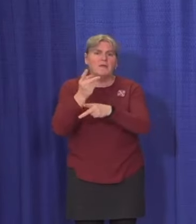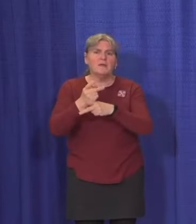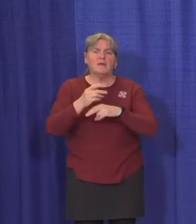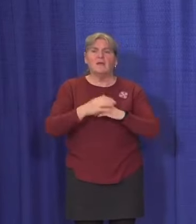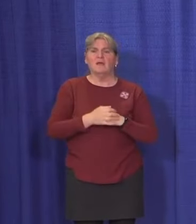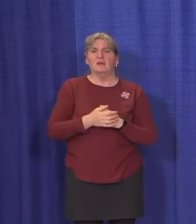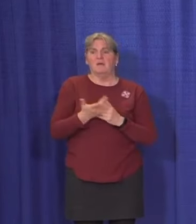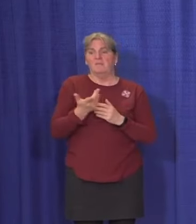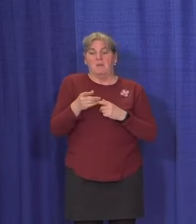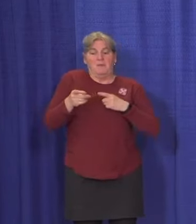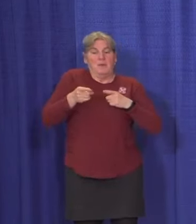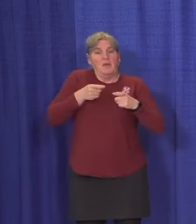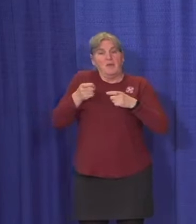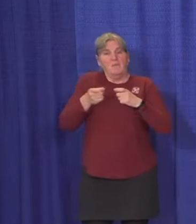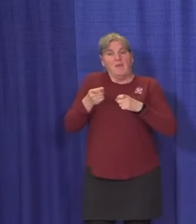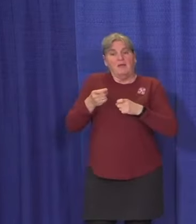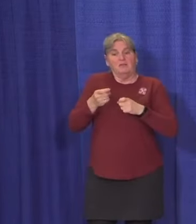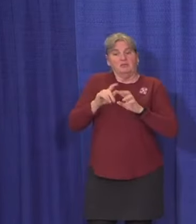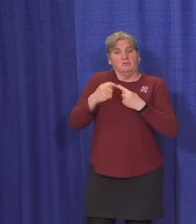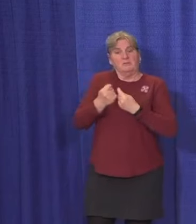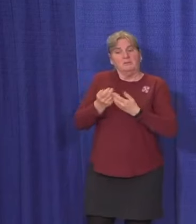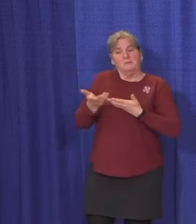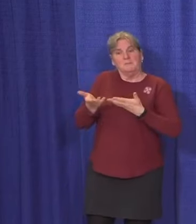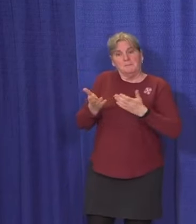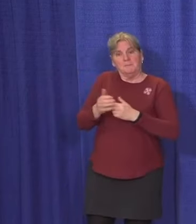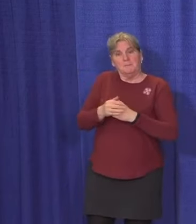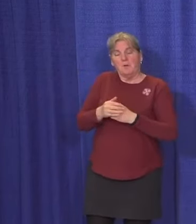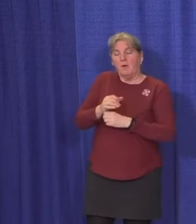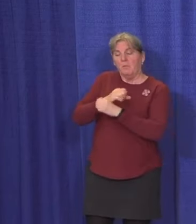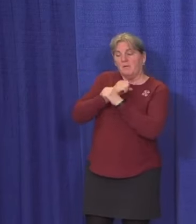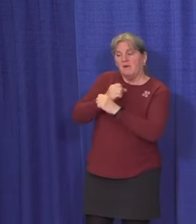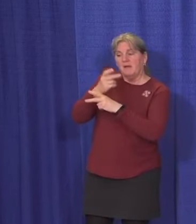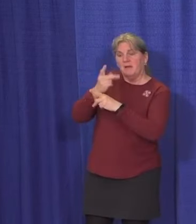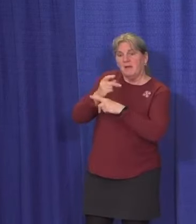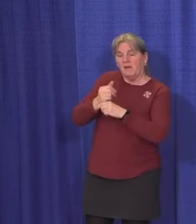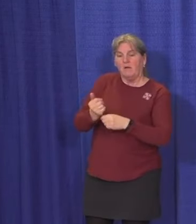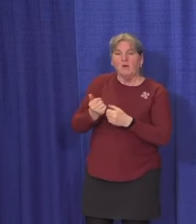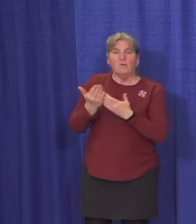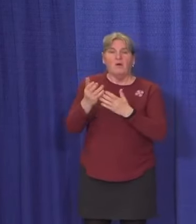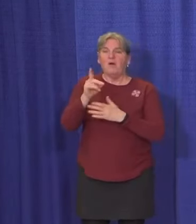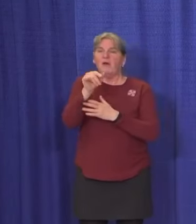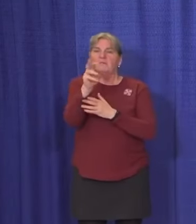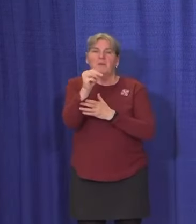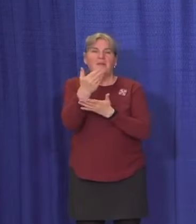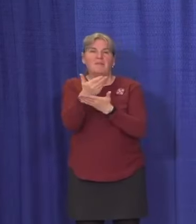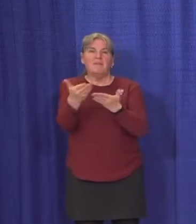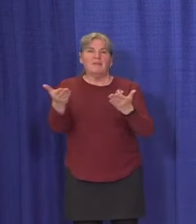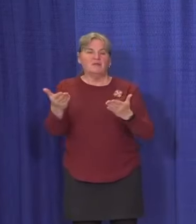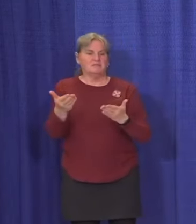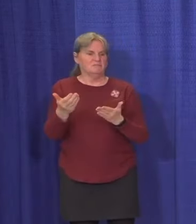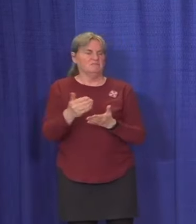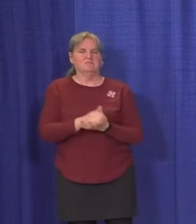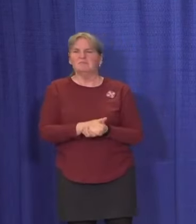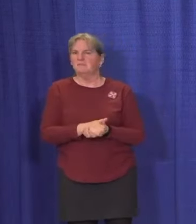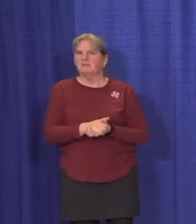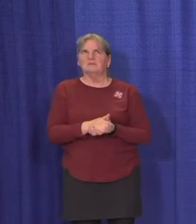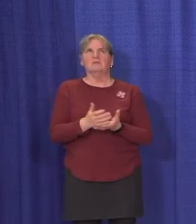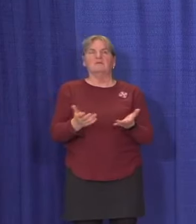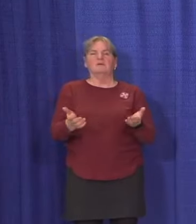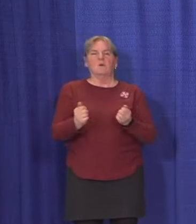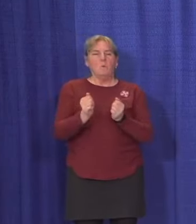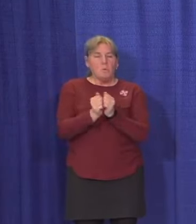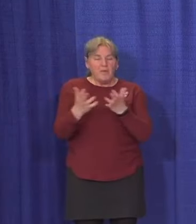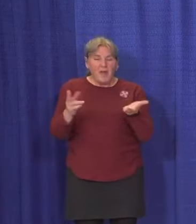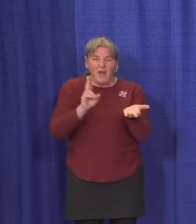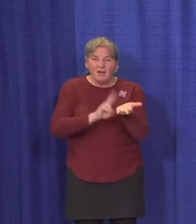in managing clinical teams in preventative care or administration. There could be no health in Yukon without